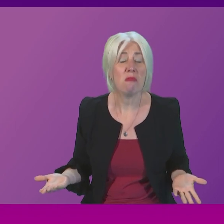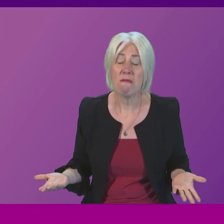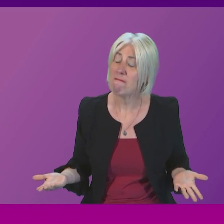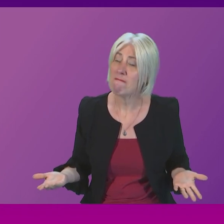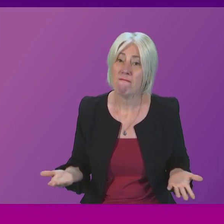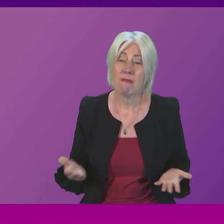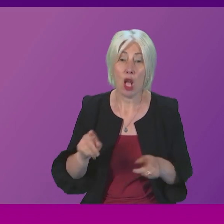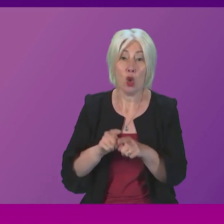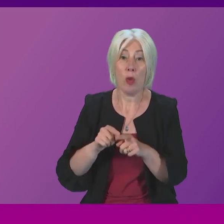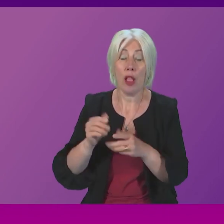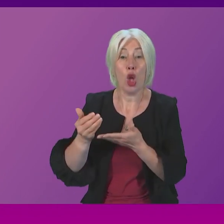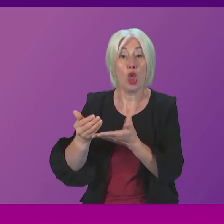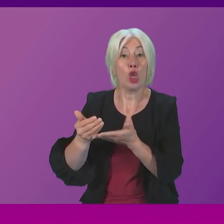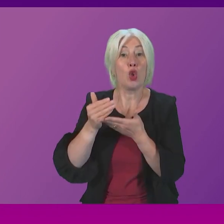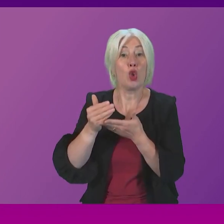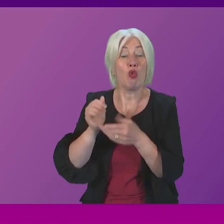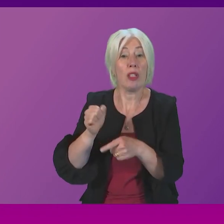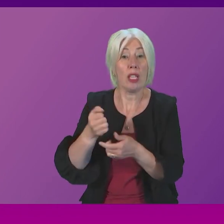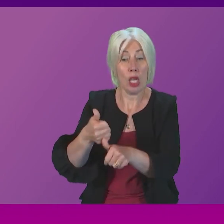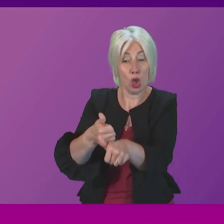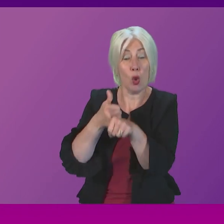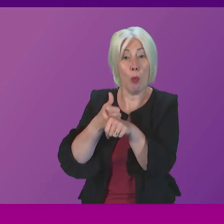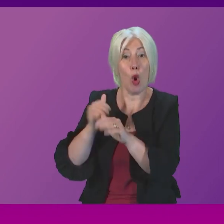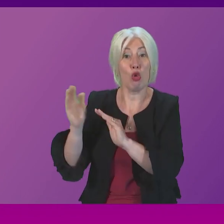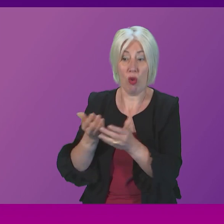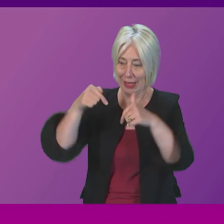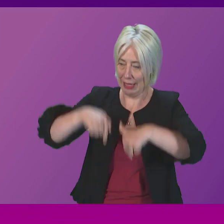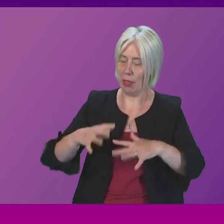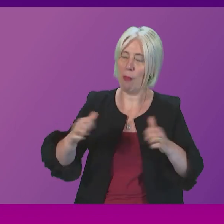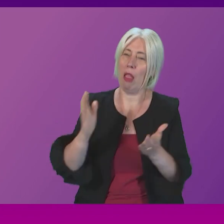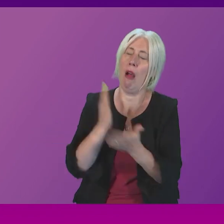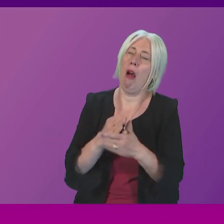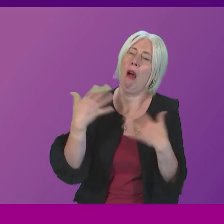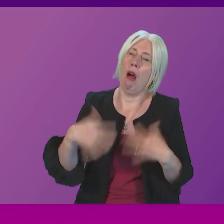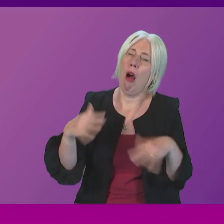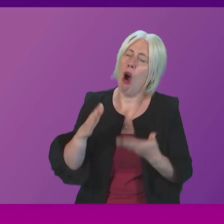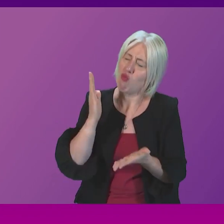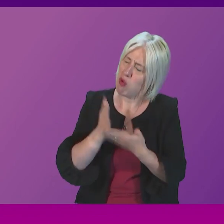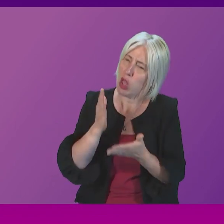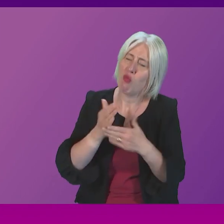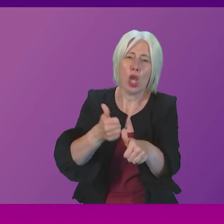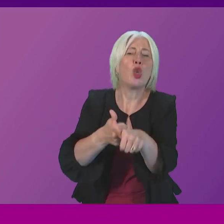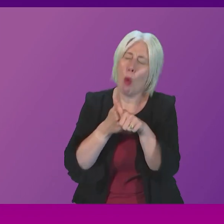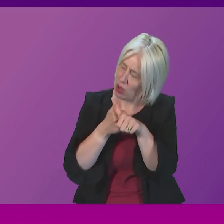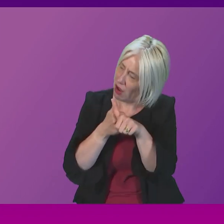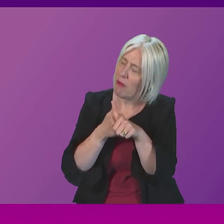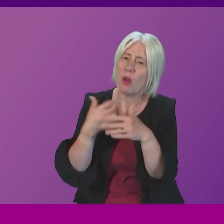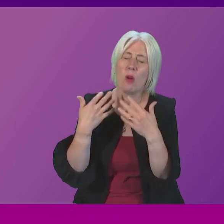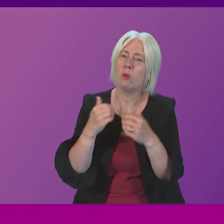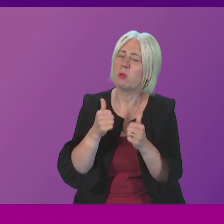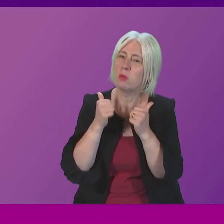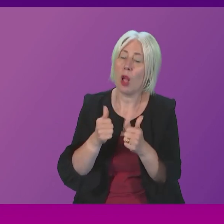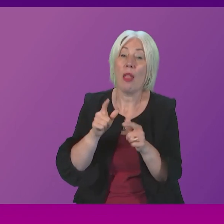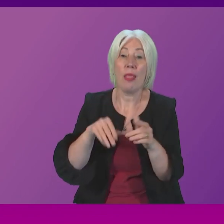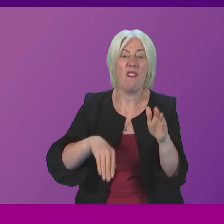the security support services at the Parliament, I have to pay tribute to them. They are very supportive. You get full sort